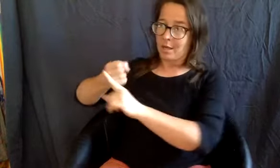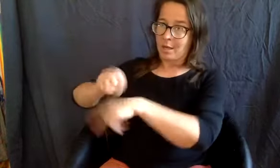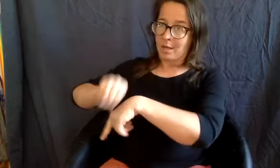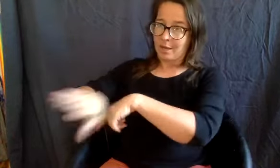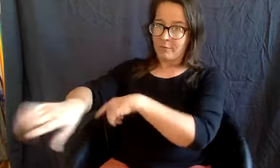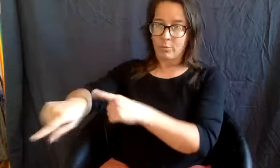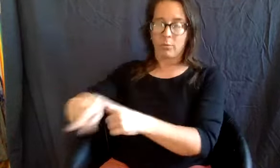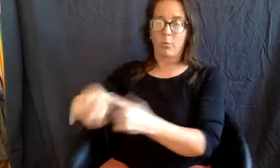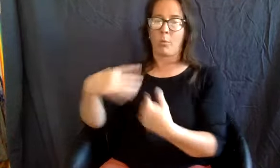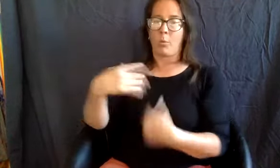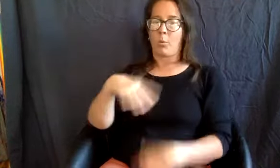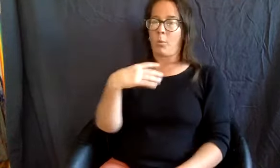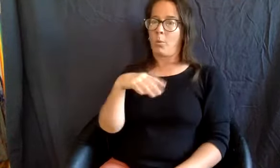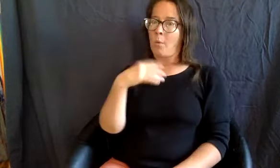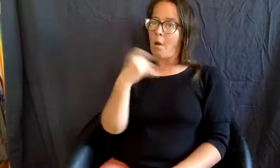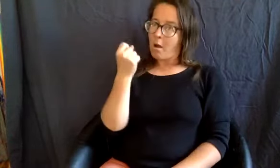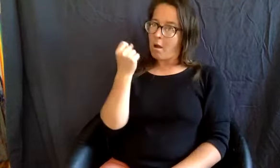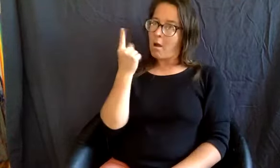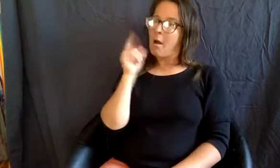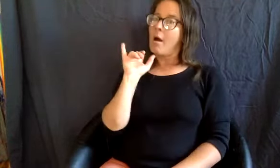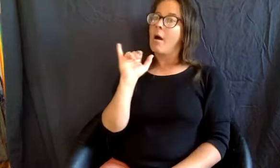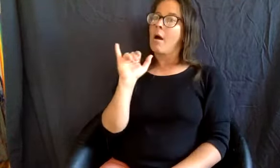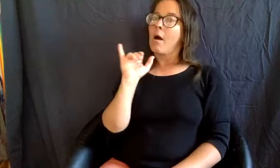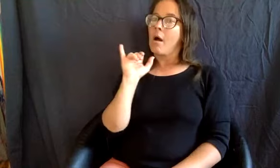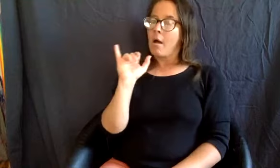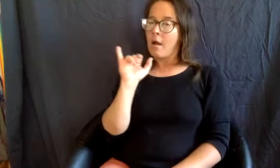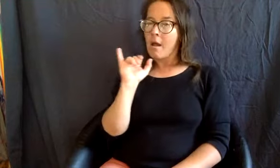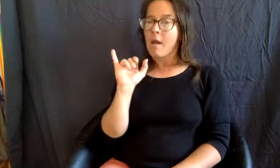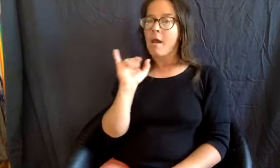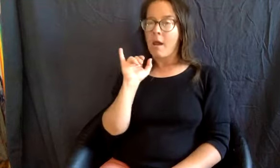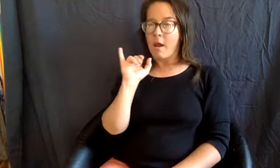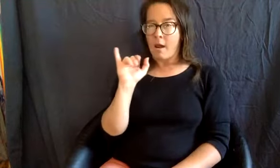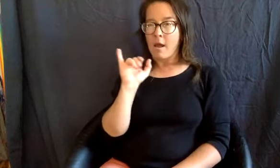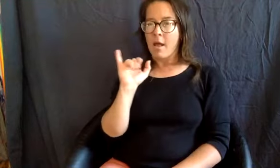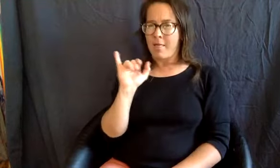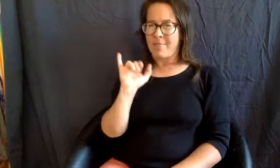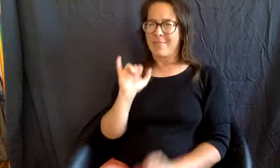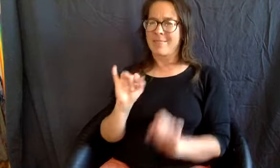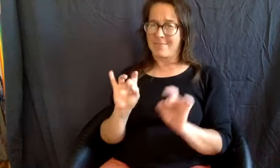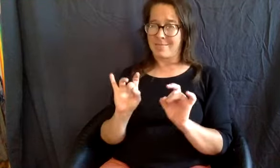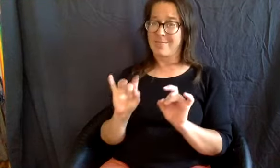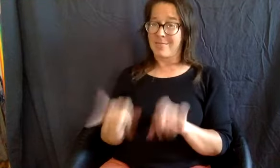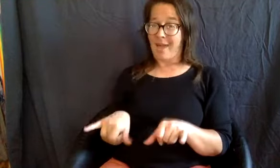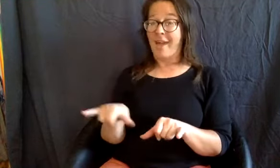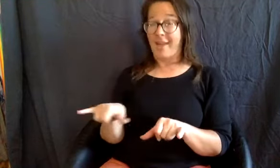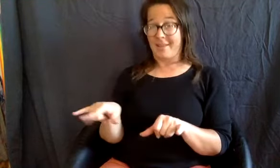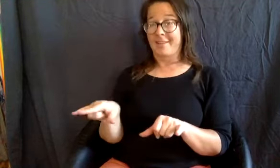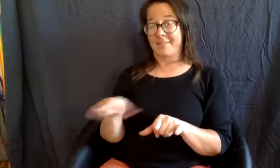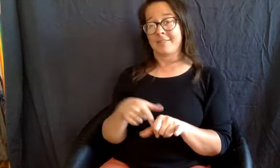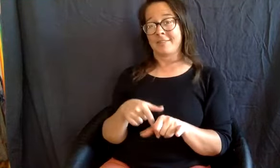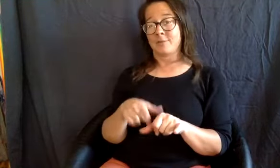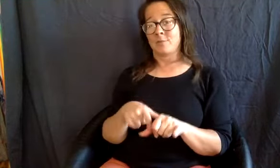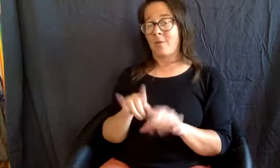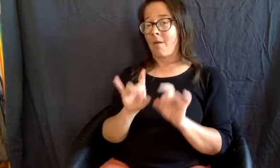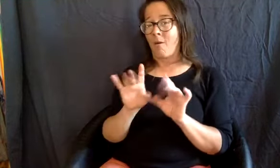walked through the front door. Whether I'd be happy one day, manic perhaps, in a giant fit of rage. She said it was the most petrifying